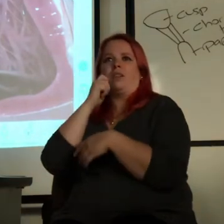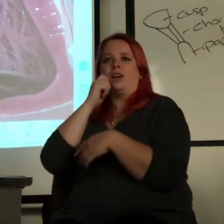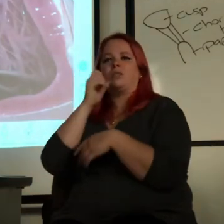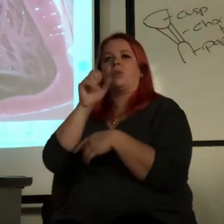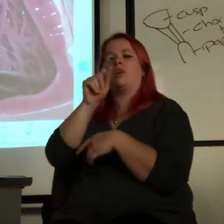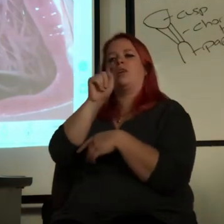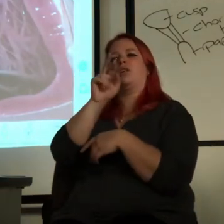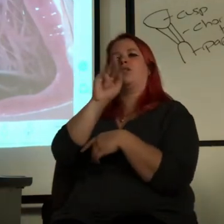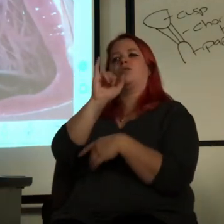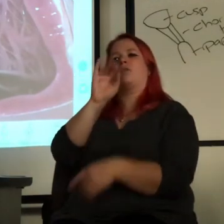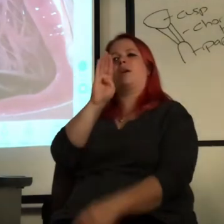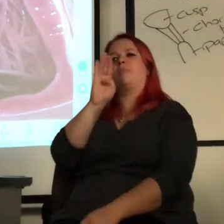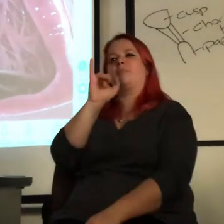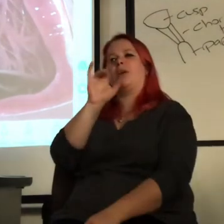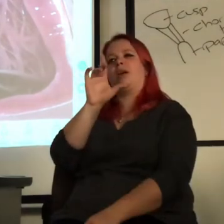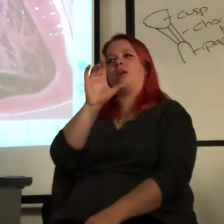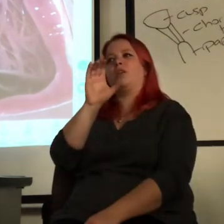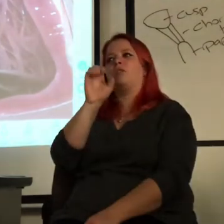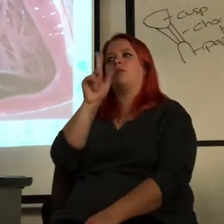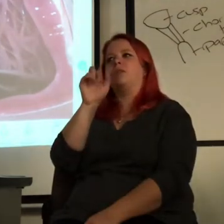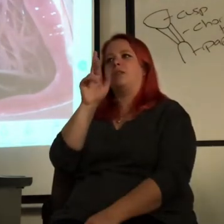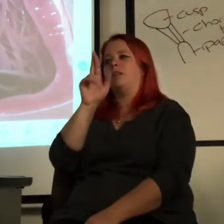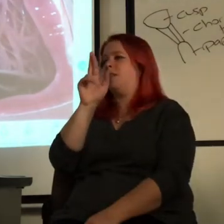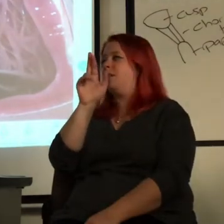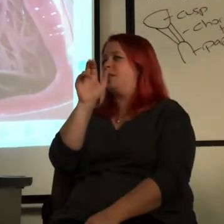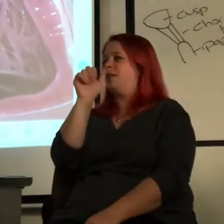internal appearance of a ventricle. Let's write that down.